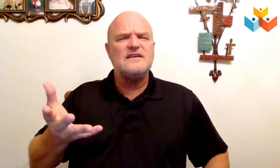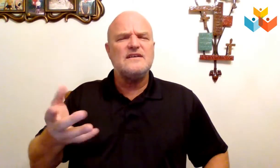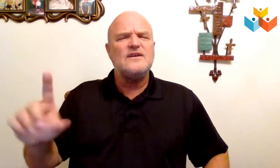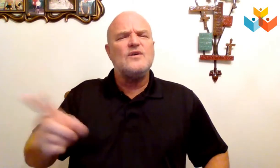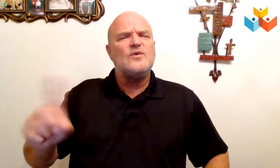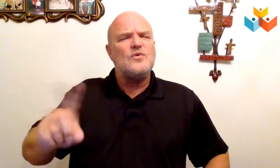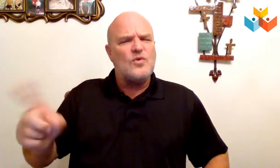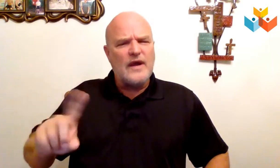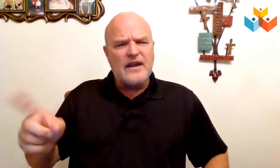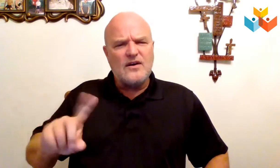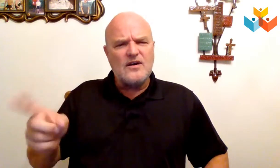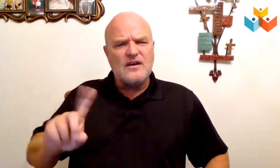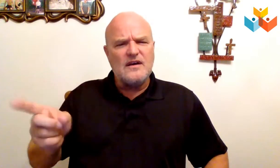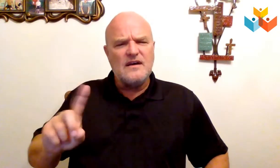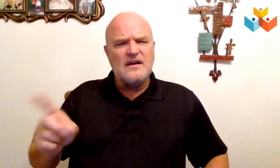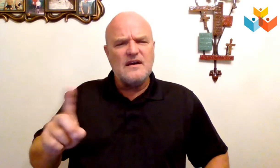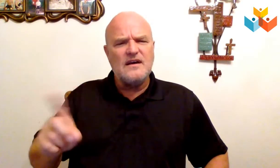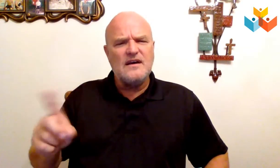What?